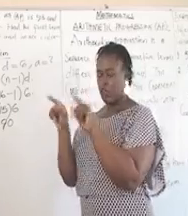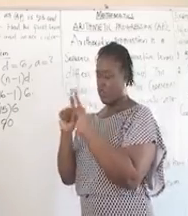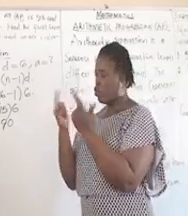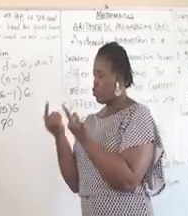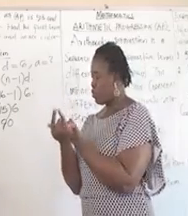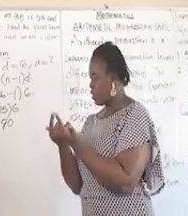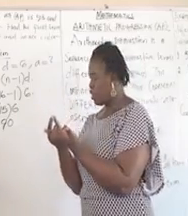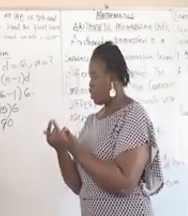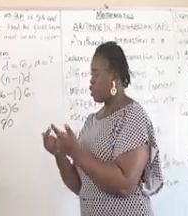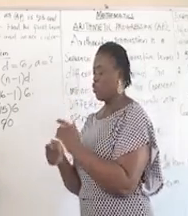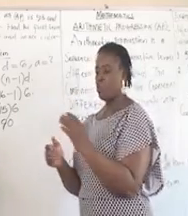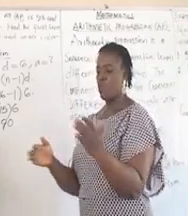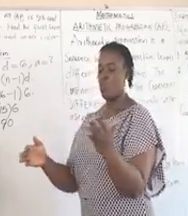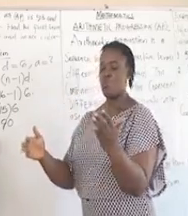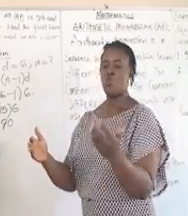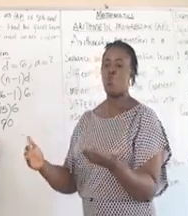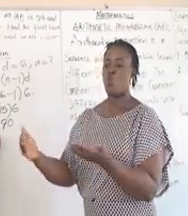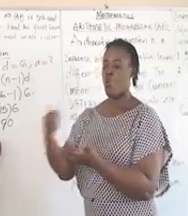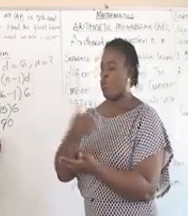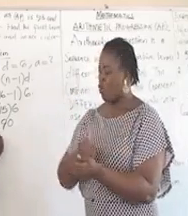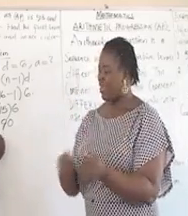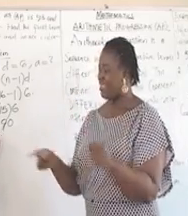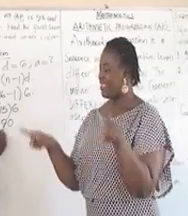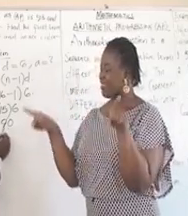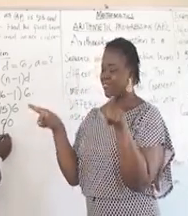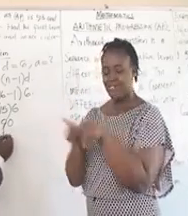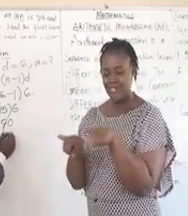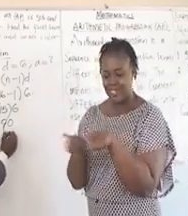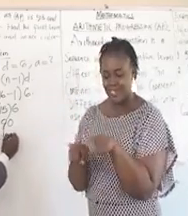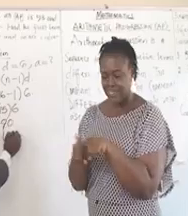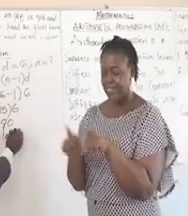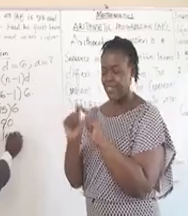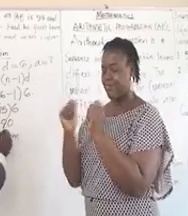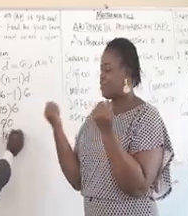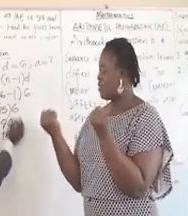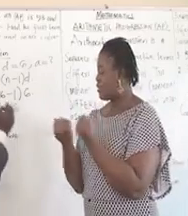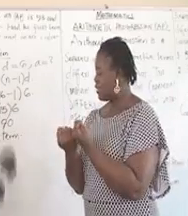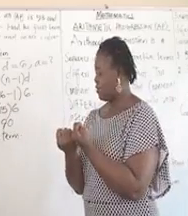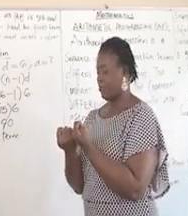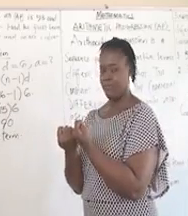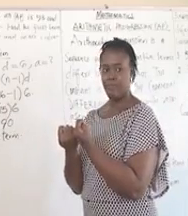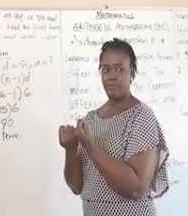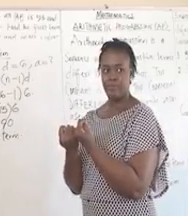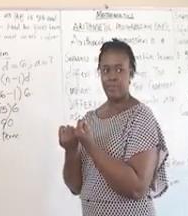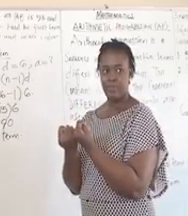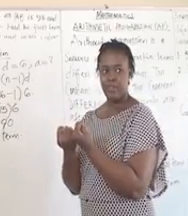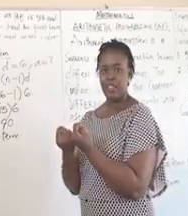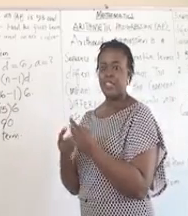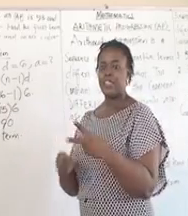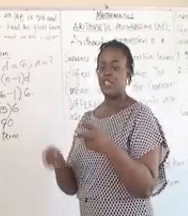I would like you to write down, collect like terms, values that are